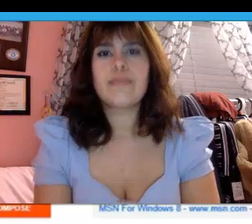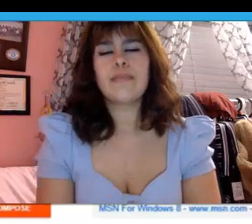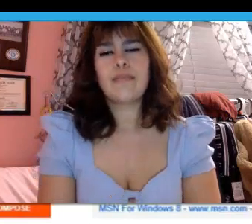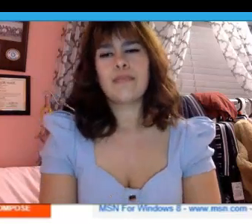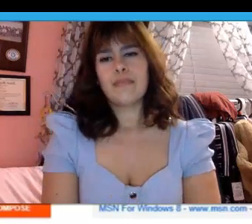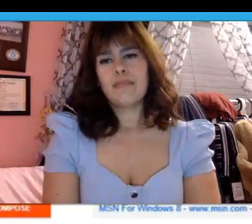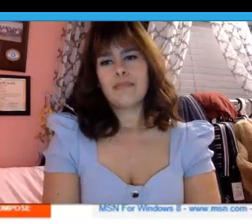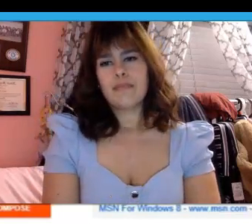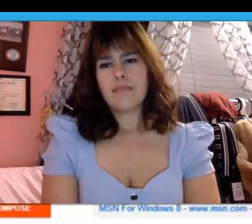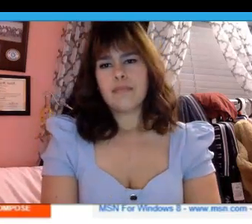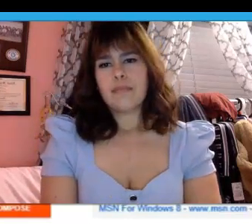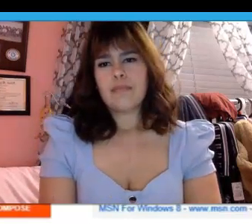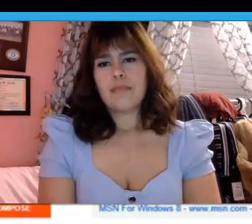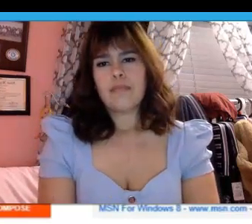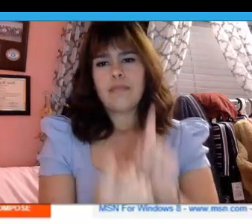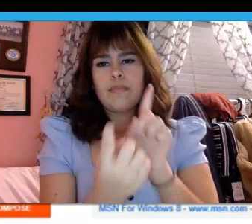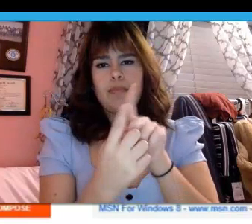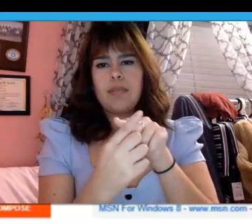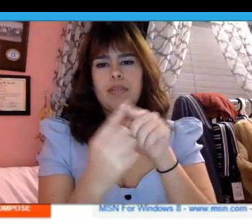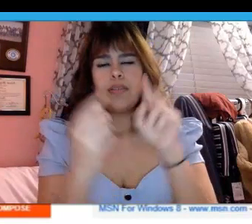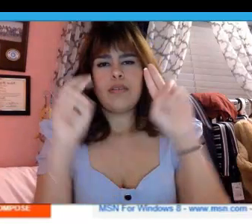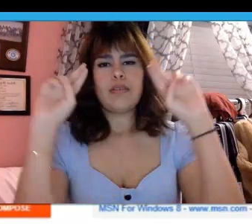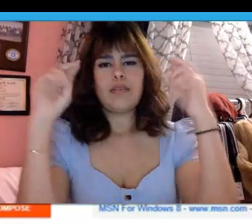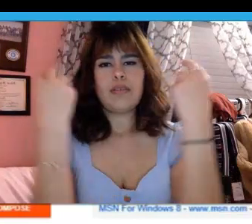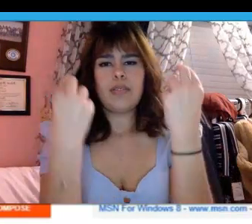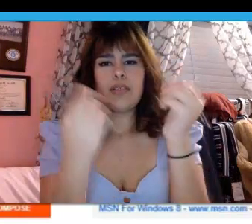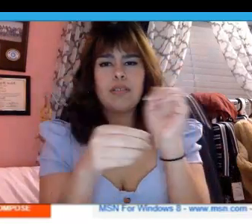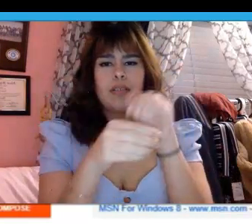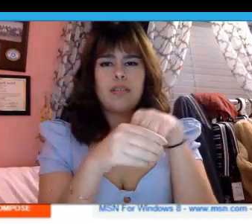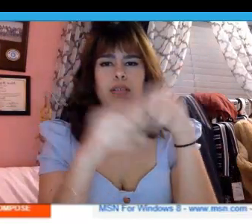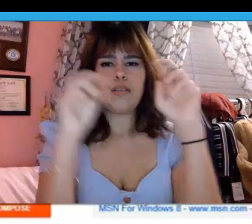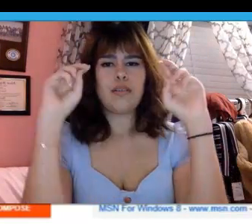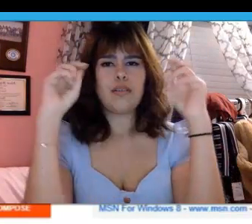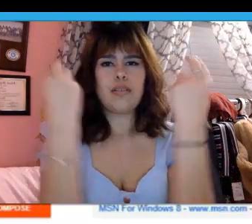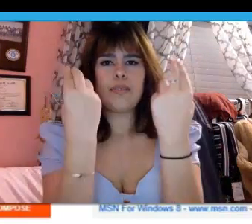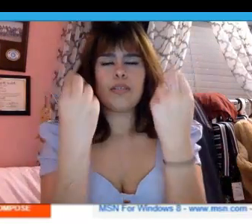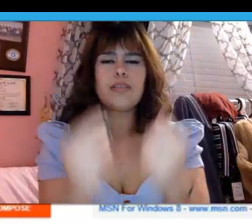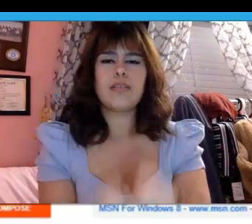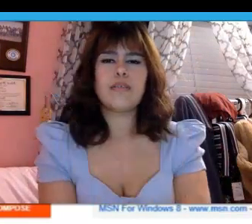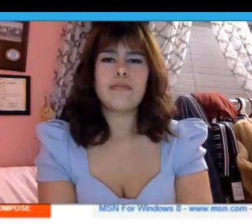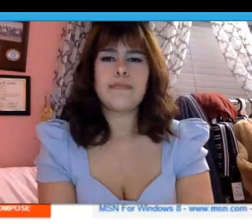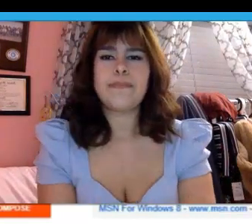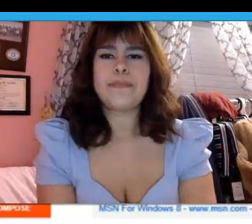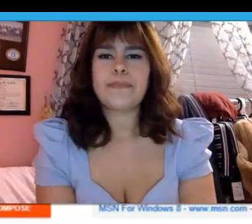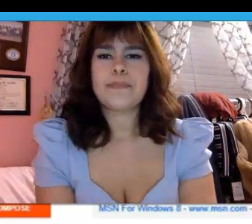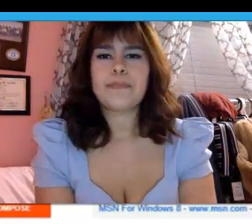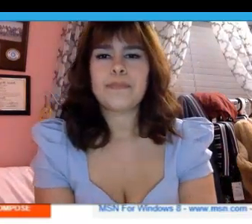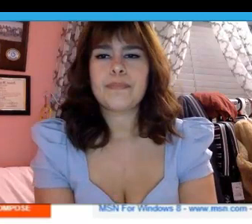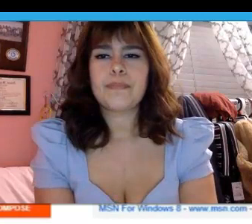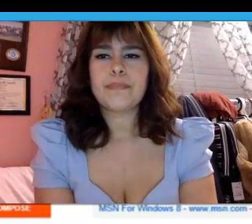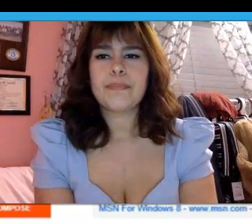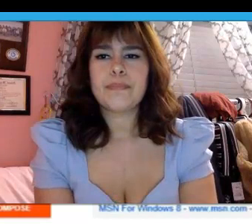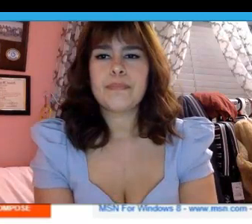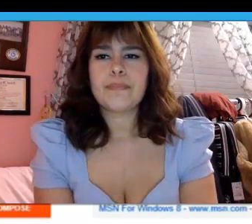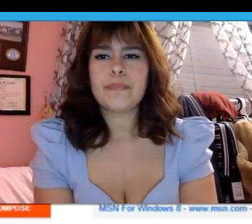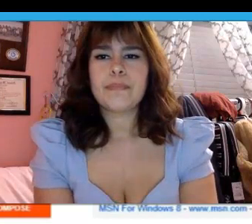to put something in there. When you send somebody an email, they're going to get a brief description of what the email is about before they actually click and open it. So let